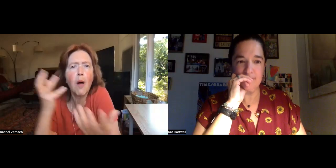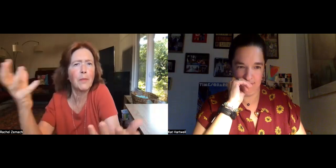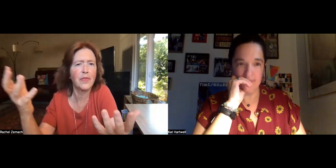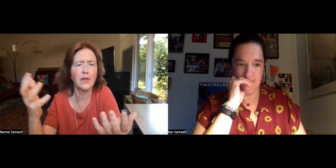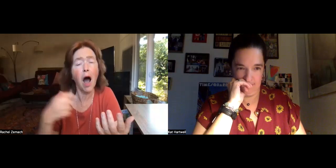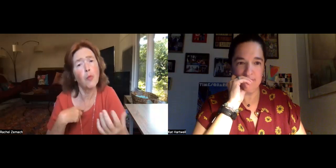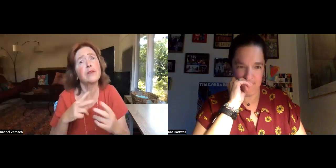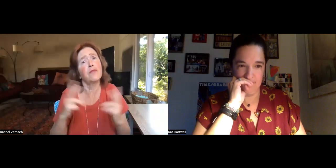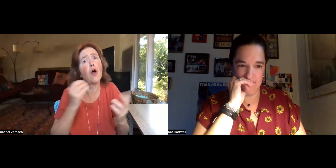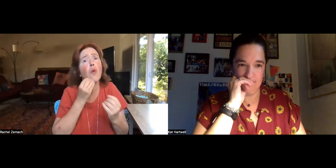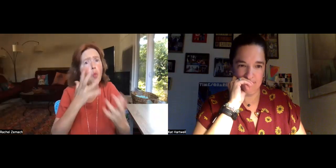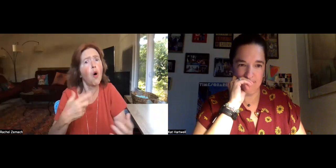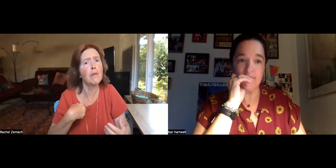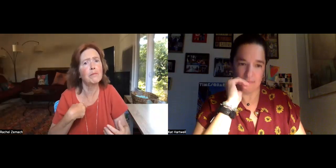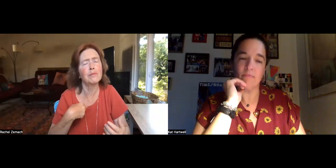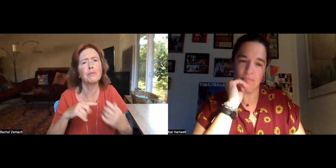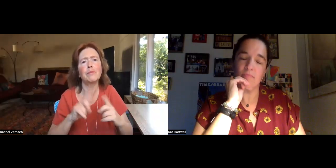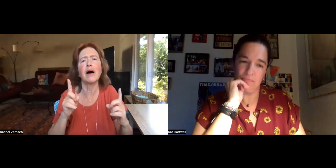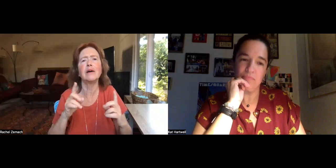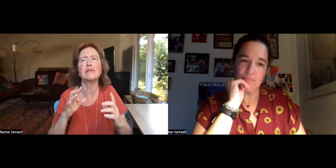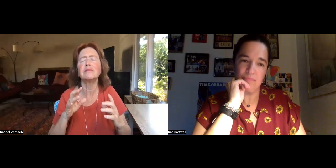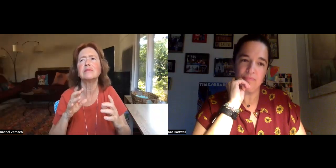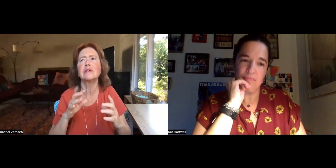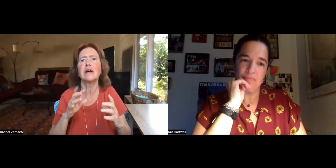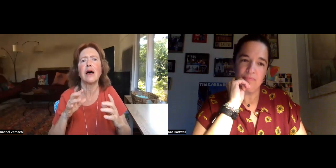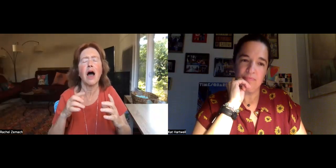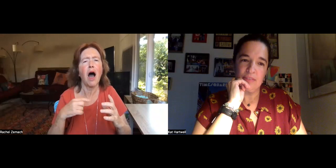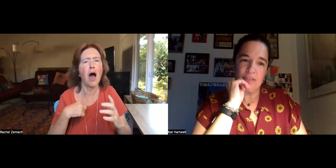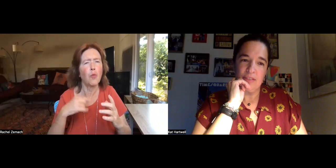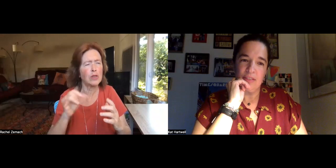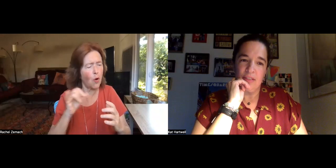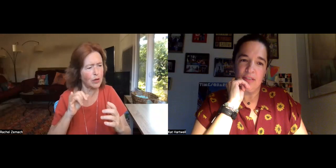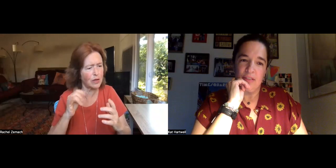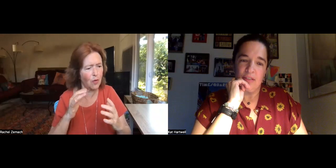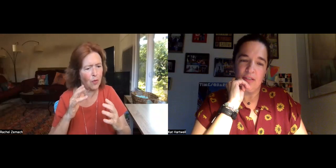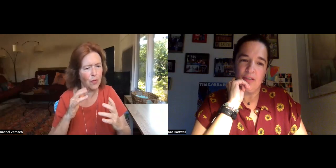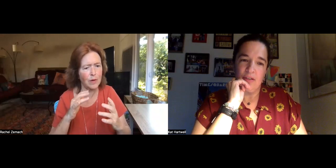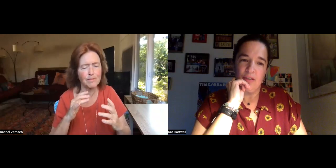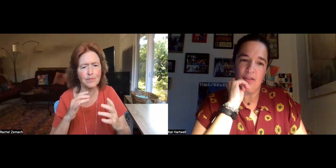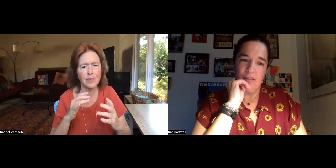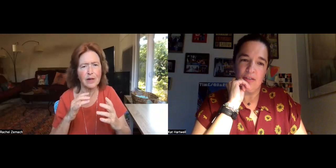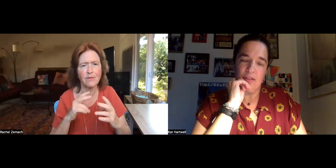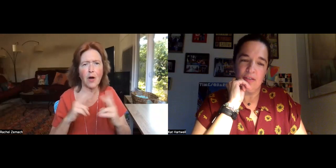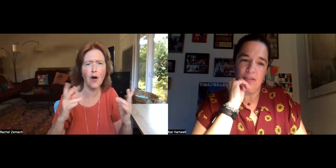warmth. I was very warm, but I was also very,